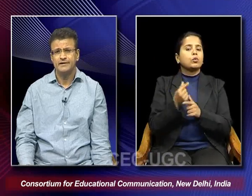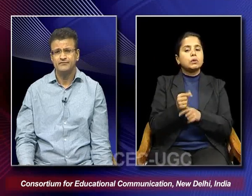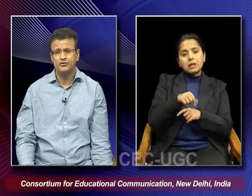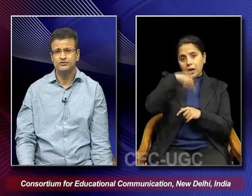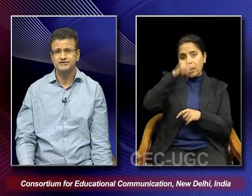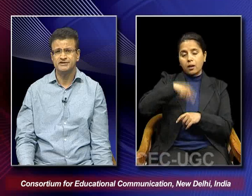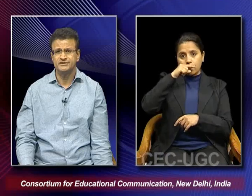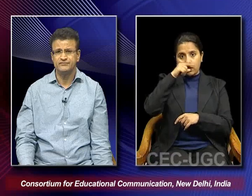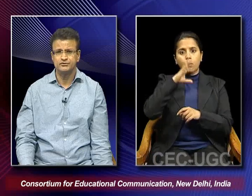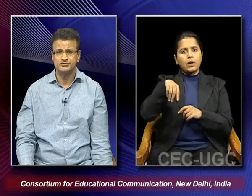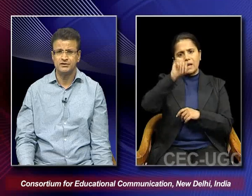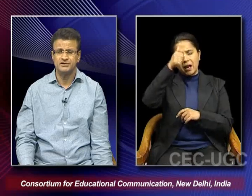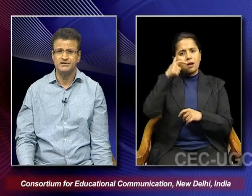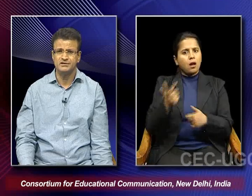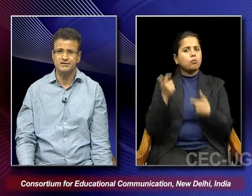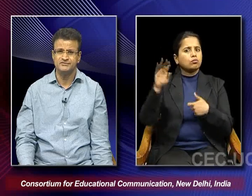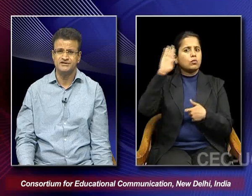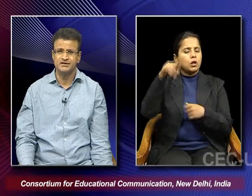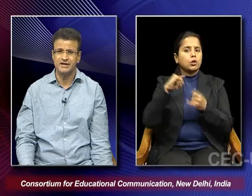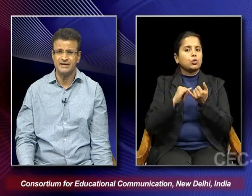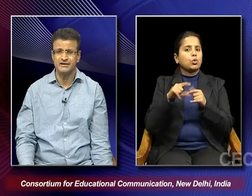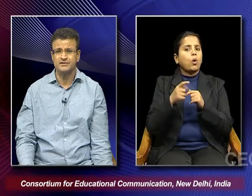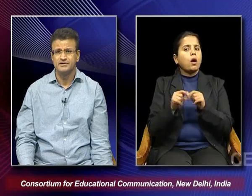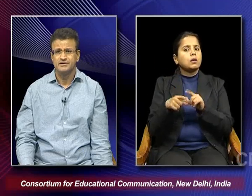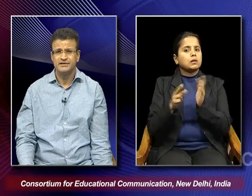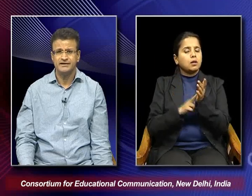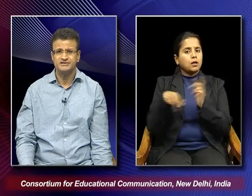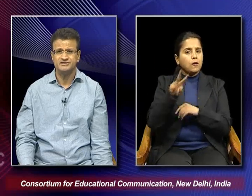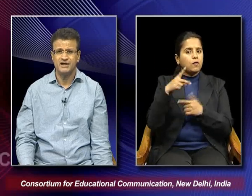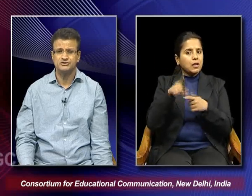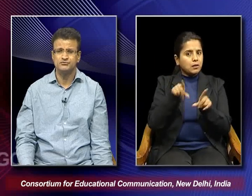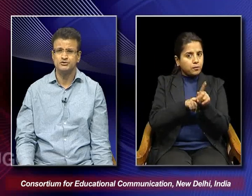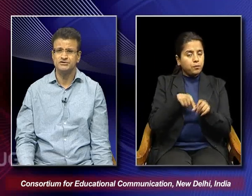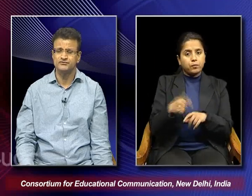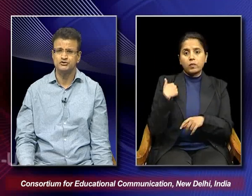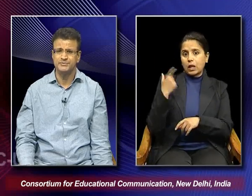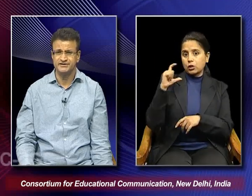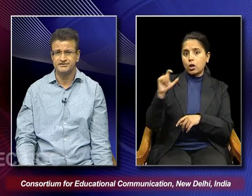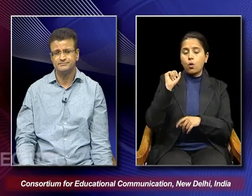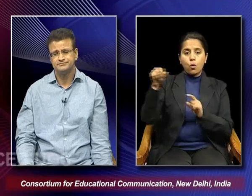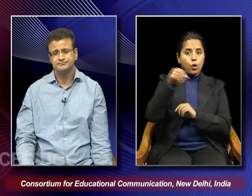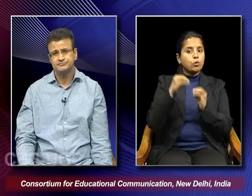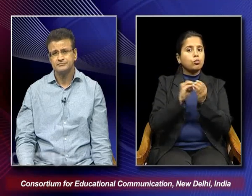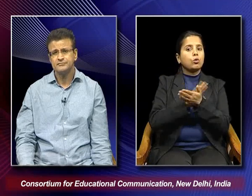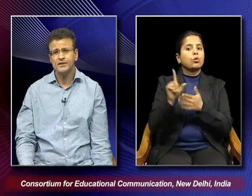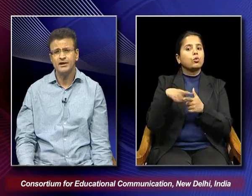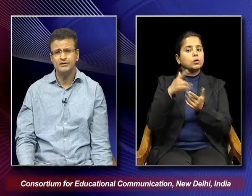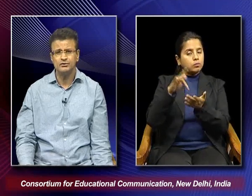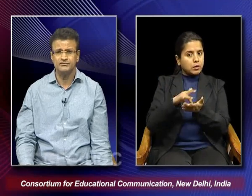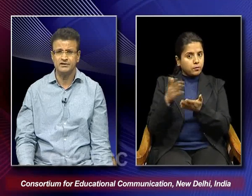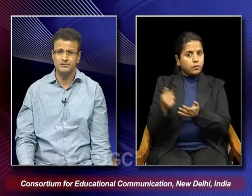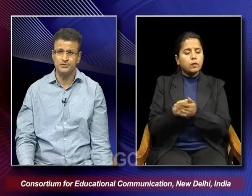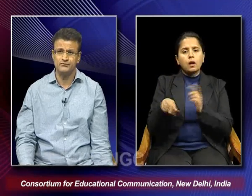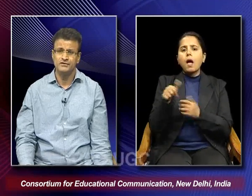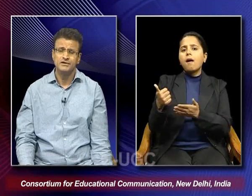and it follows Indian Air Force squadron leader Vijay Karnik, then in charge of Bhuj Air Force Base, and who